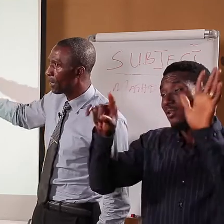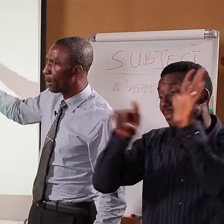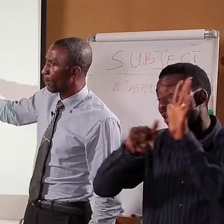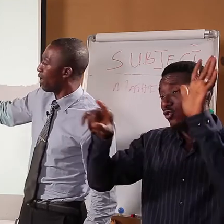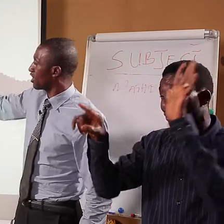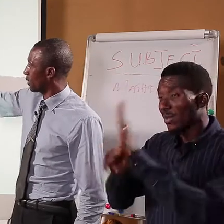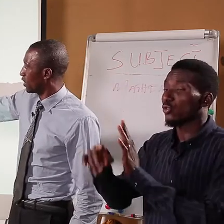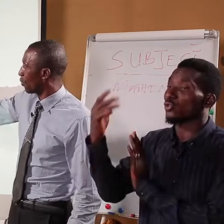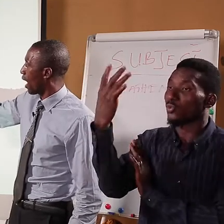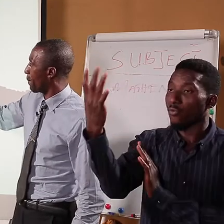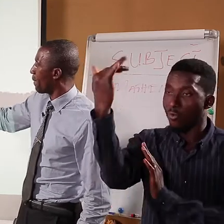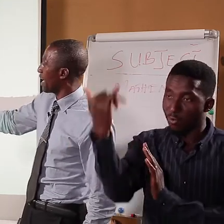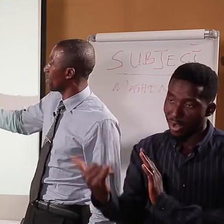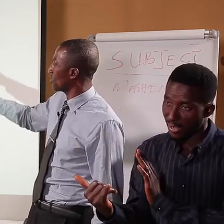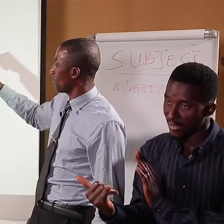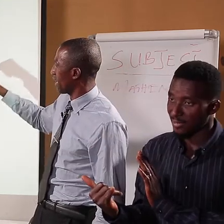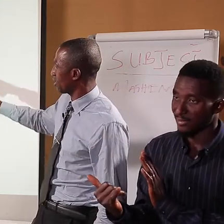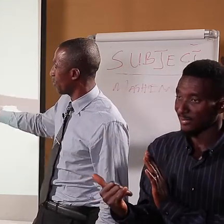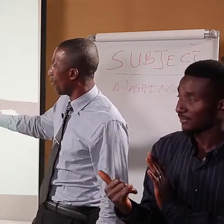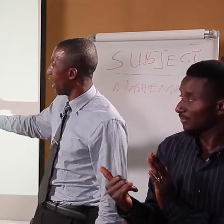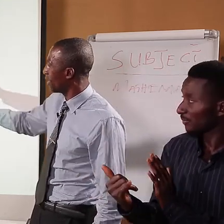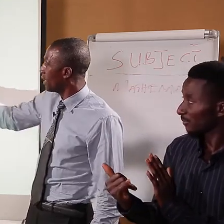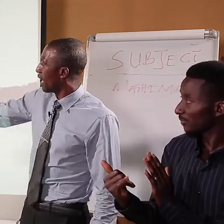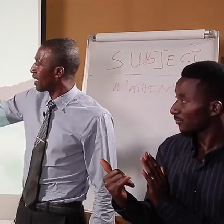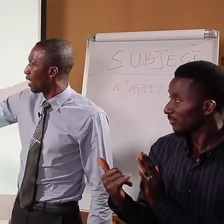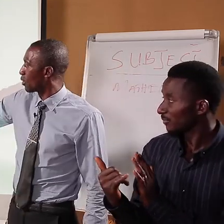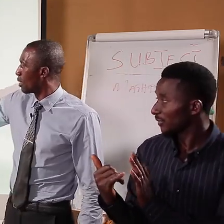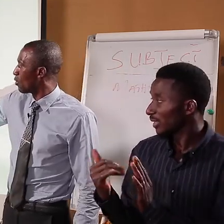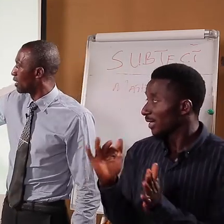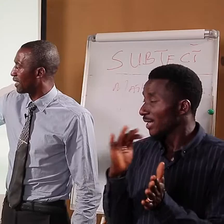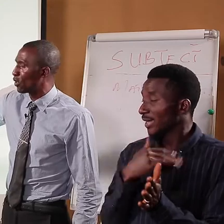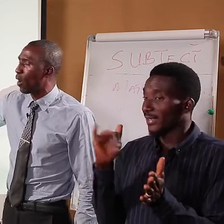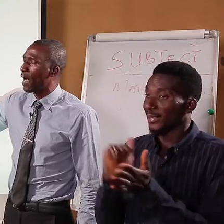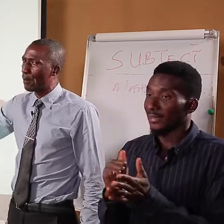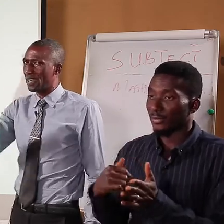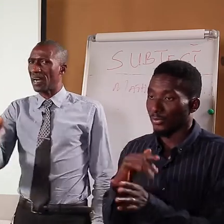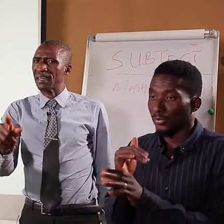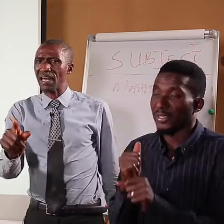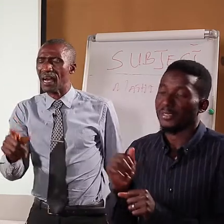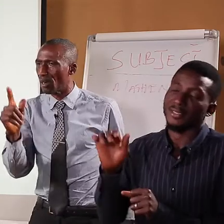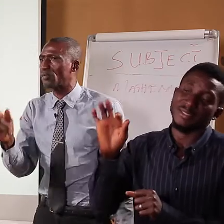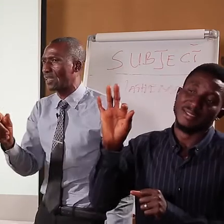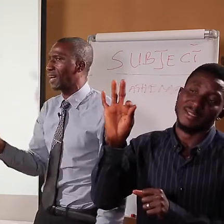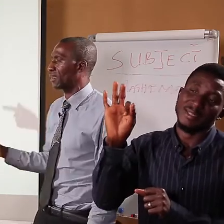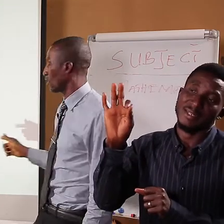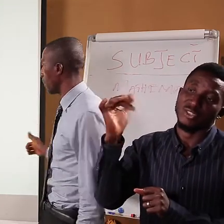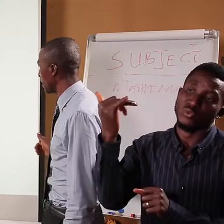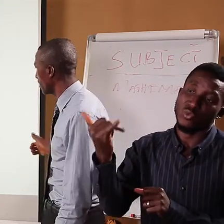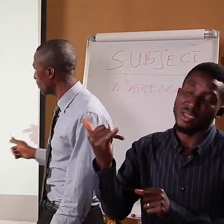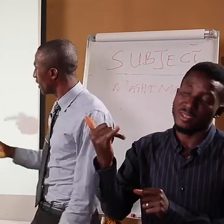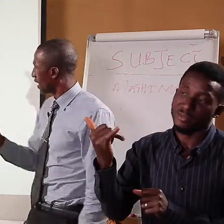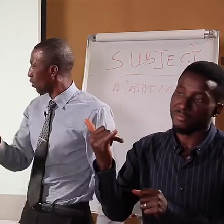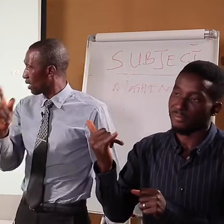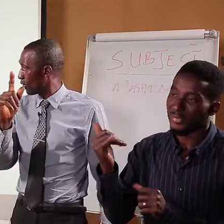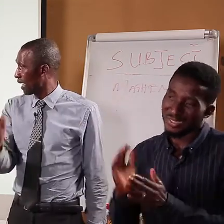4y. Plus 15y minus 4y. And that will give you 19y by the idea of the directed